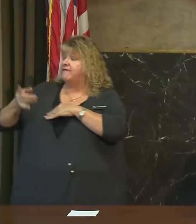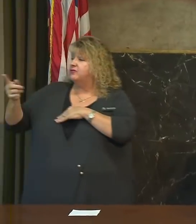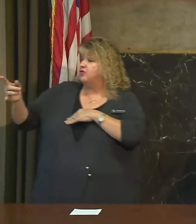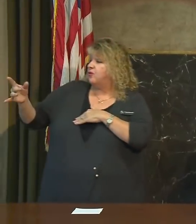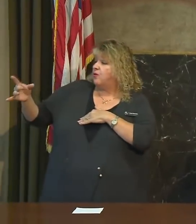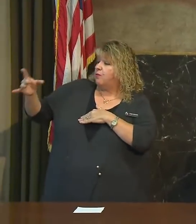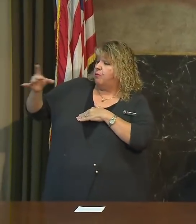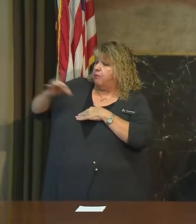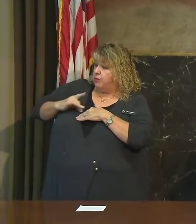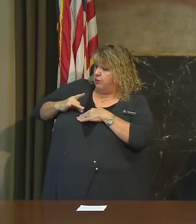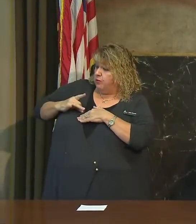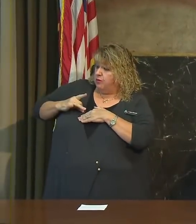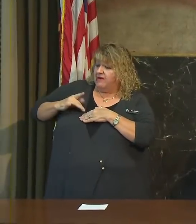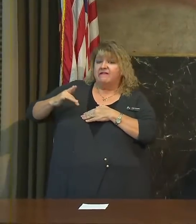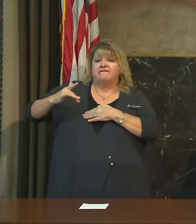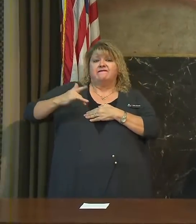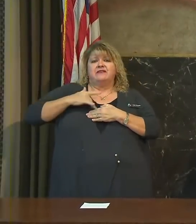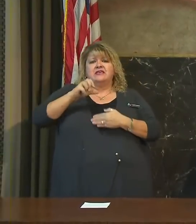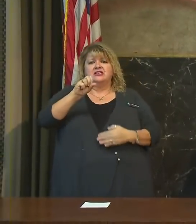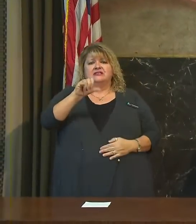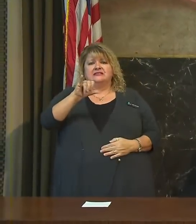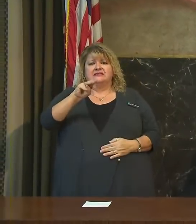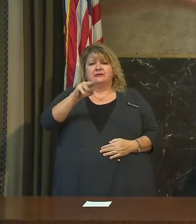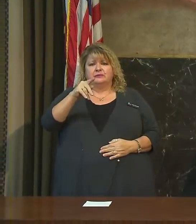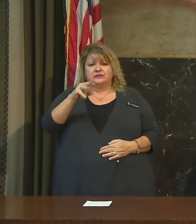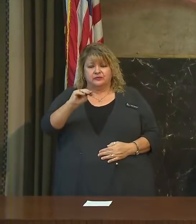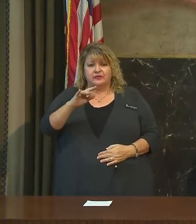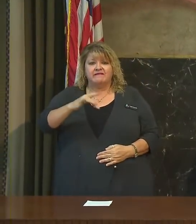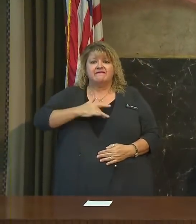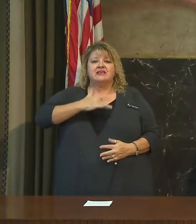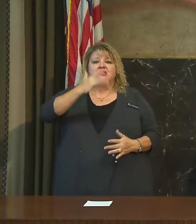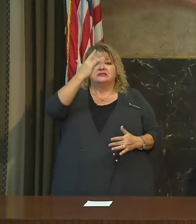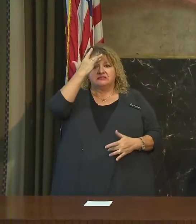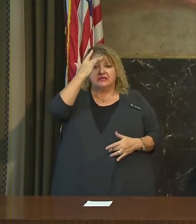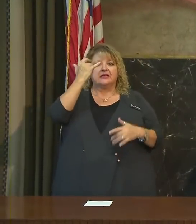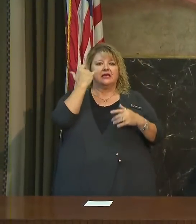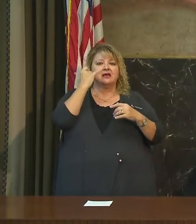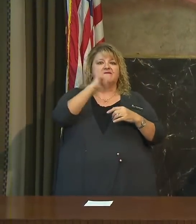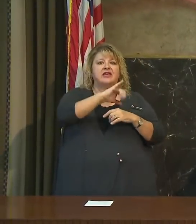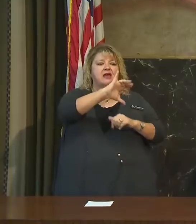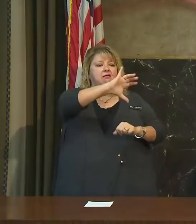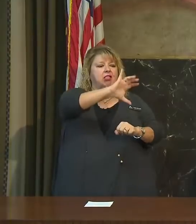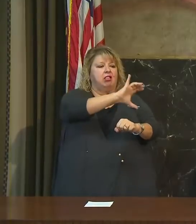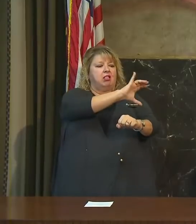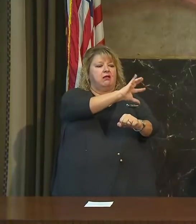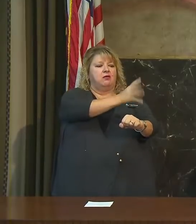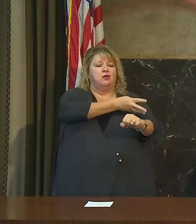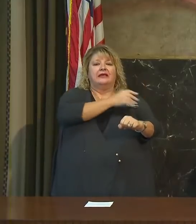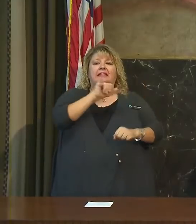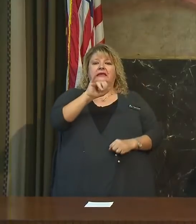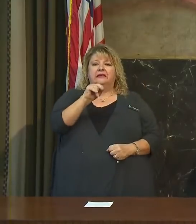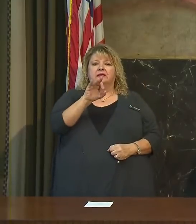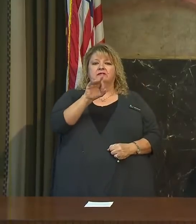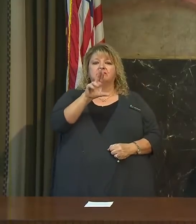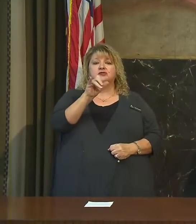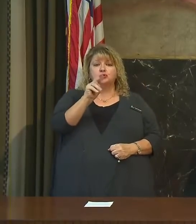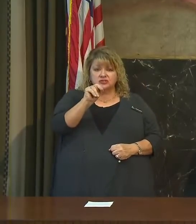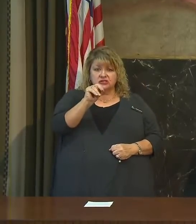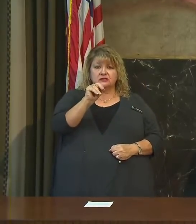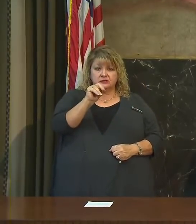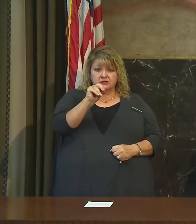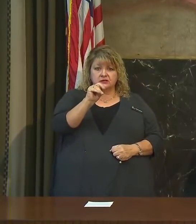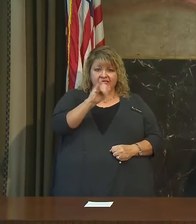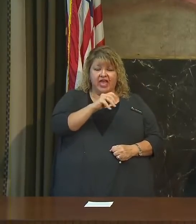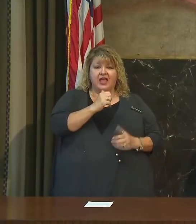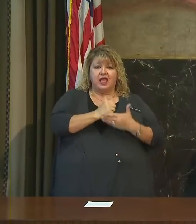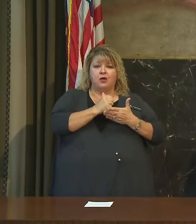in order to be effective. And effective means you don't then progress in your disease to a point where you need to go to the hospital, which is